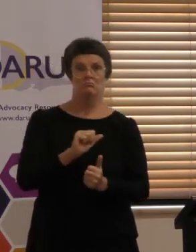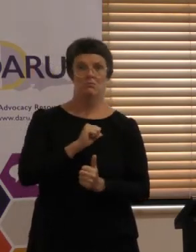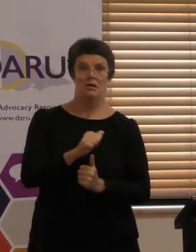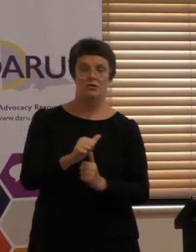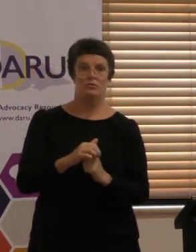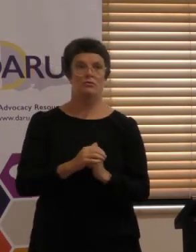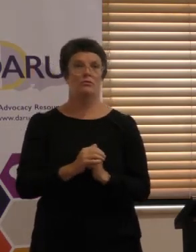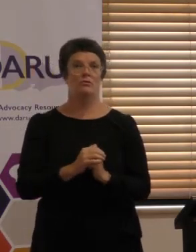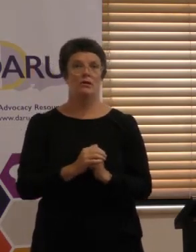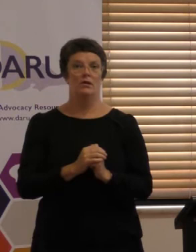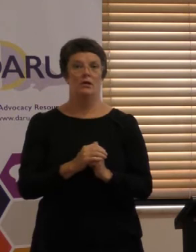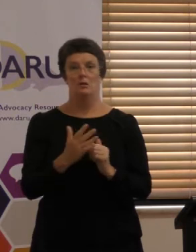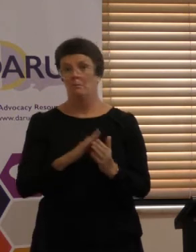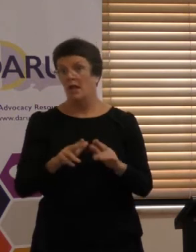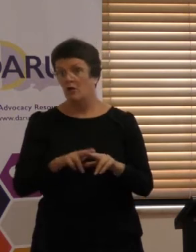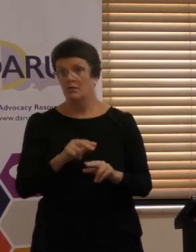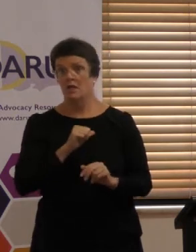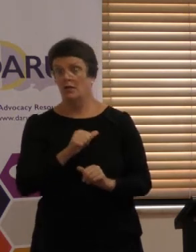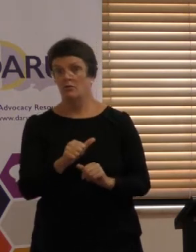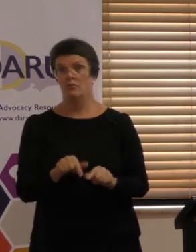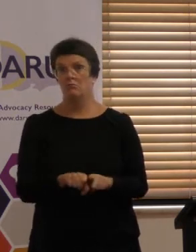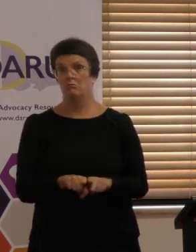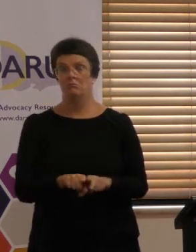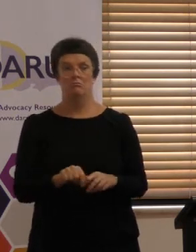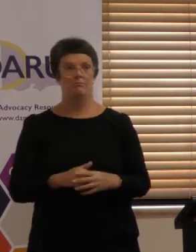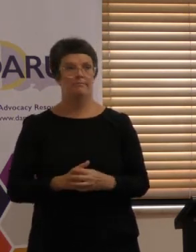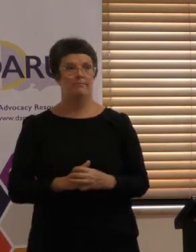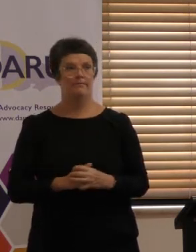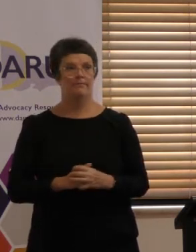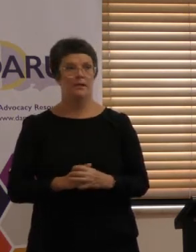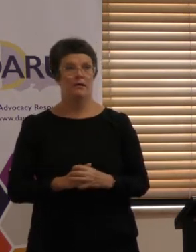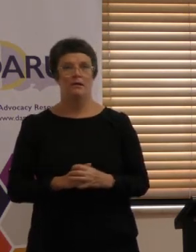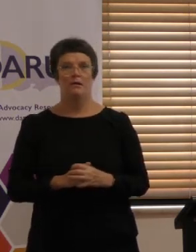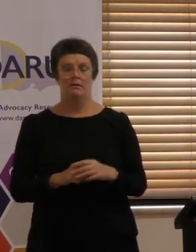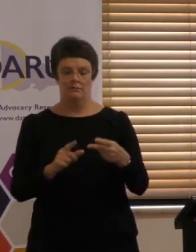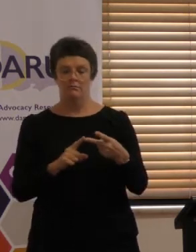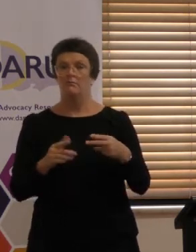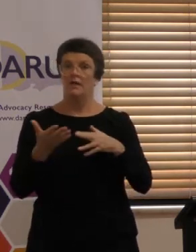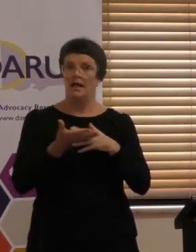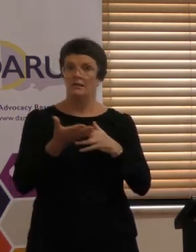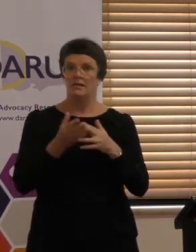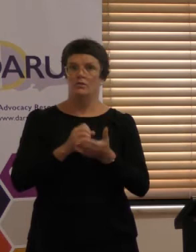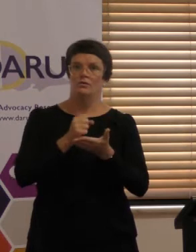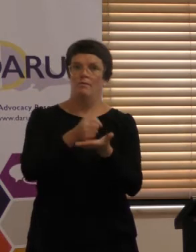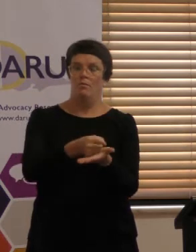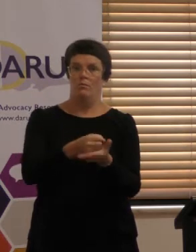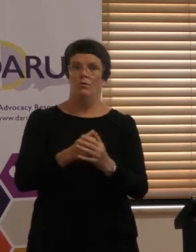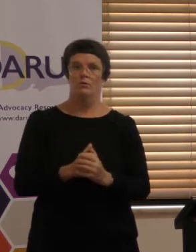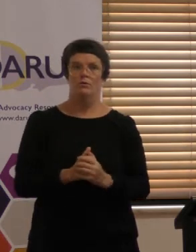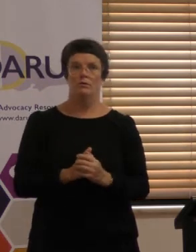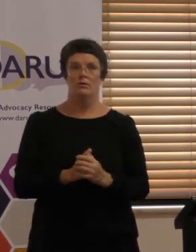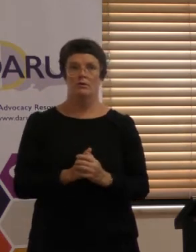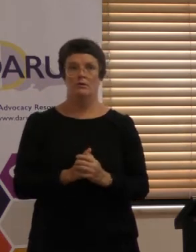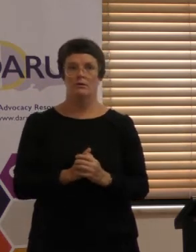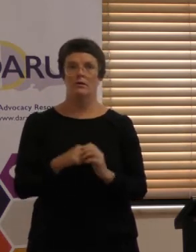with, their parents too. It's access to supports, and it's being able